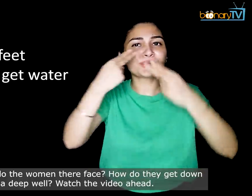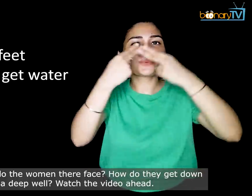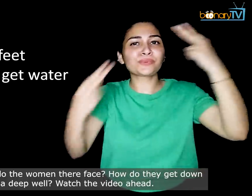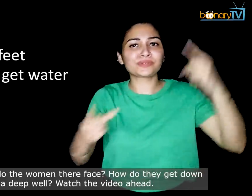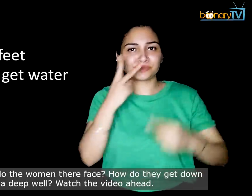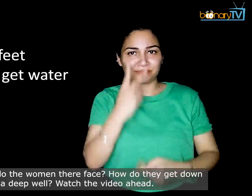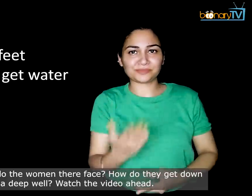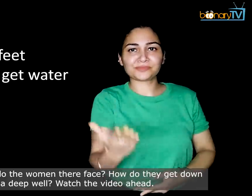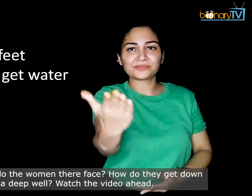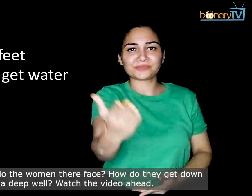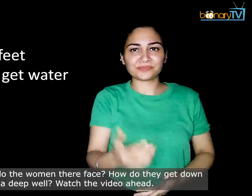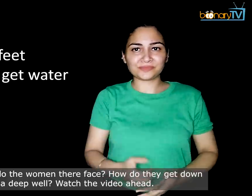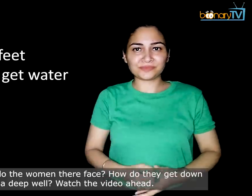ahead.